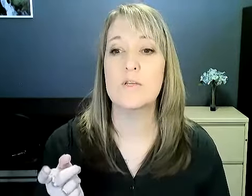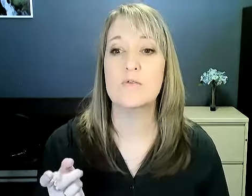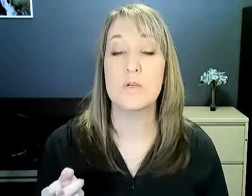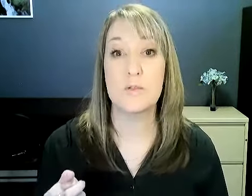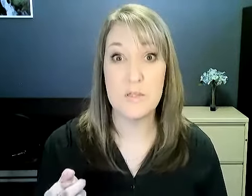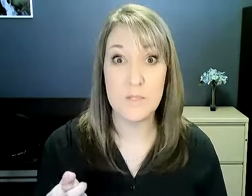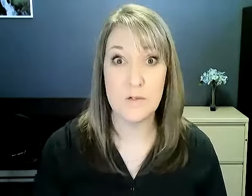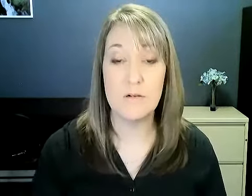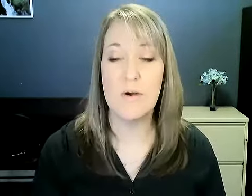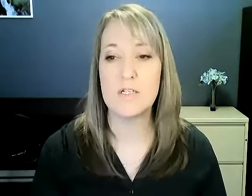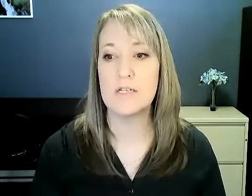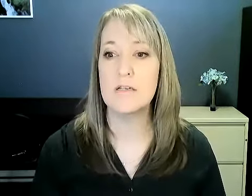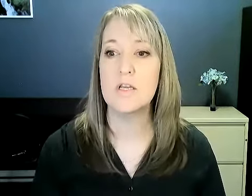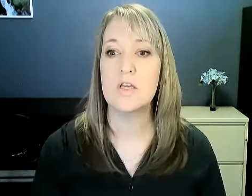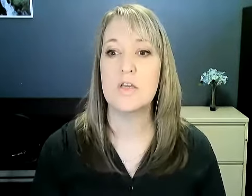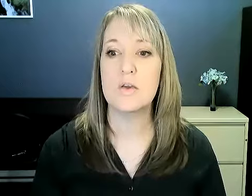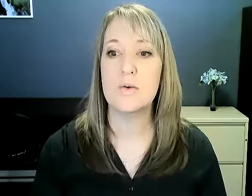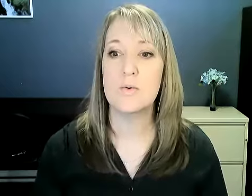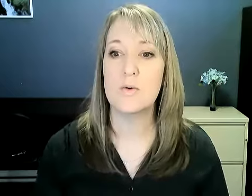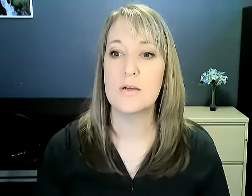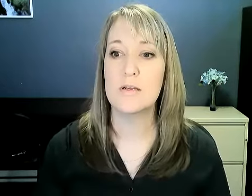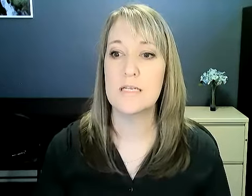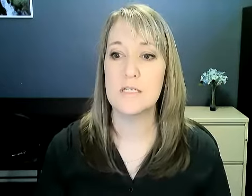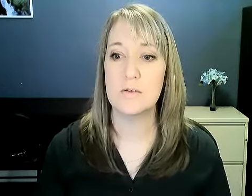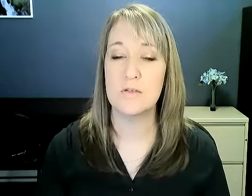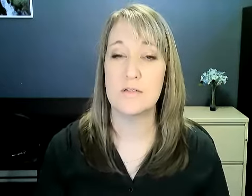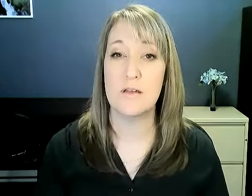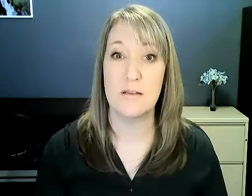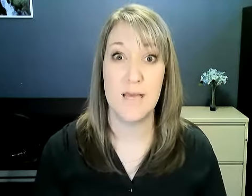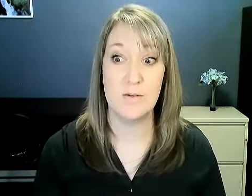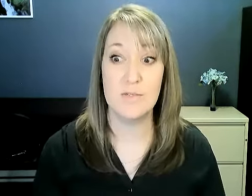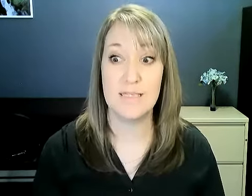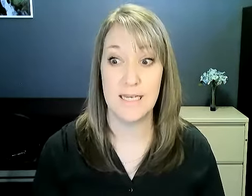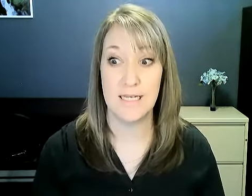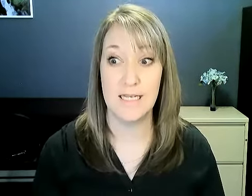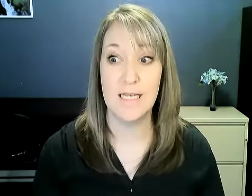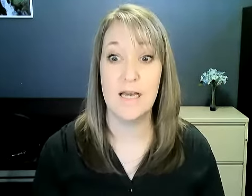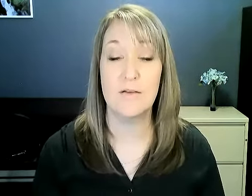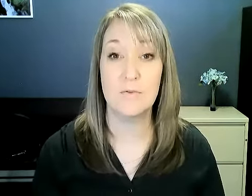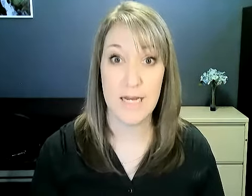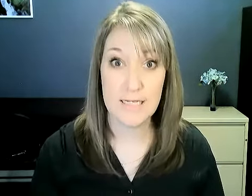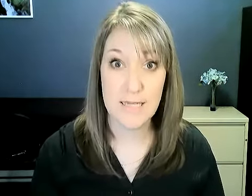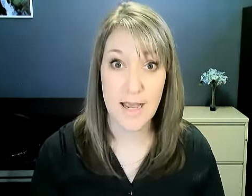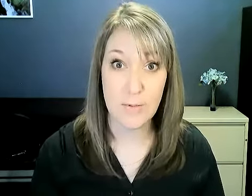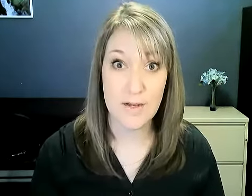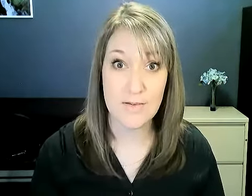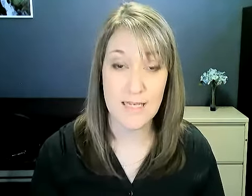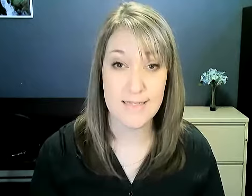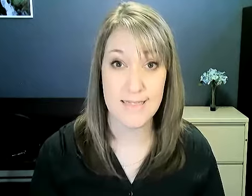you use a rhetorical question, you need to use a non-manual sign of raised eyebrows and a slight